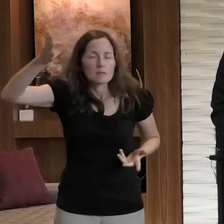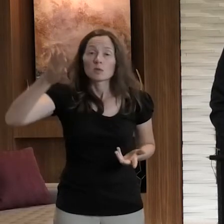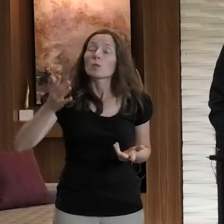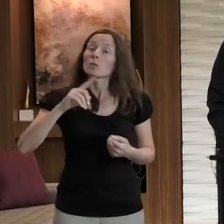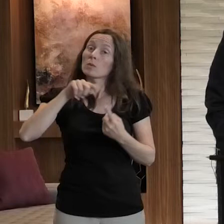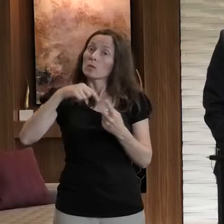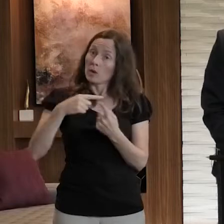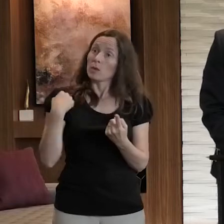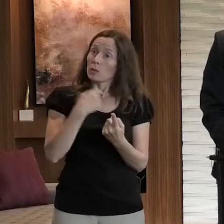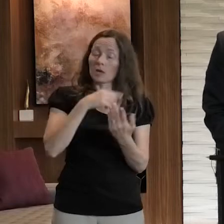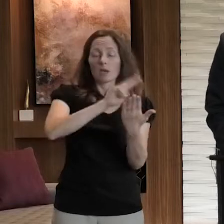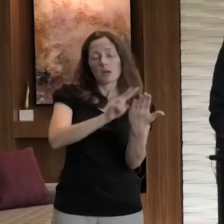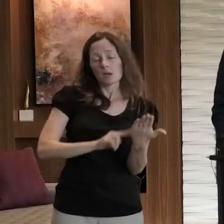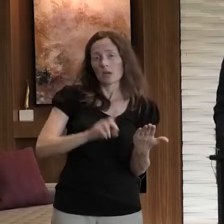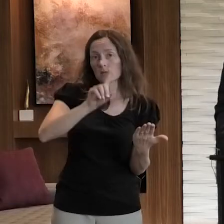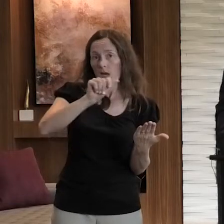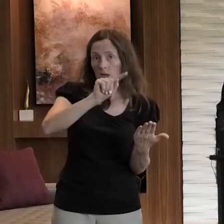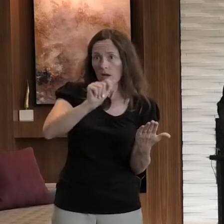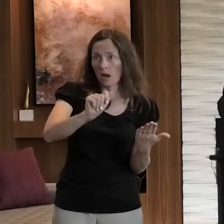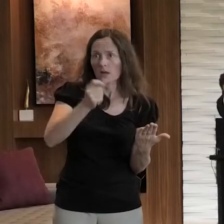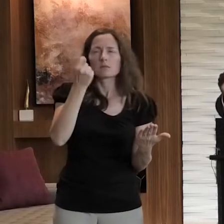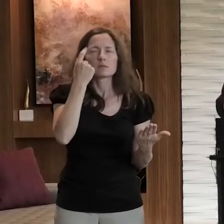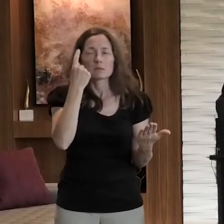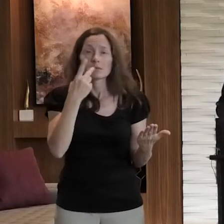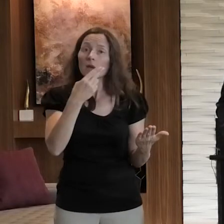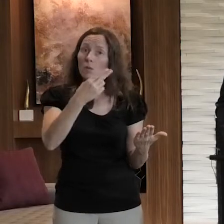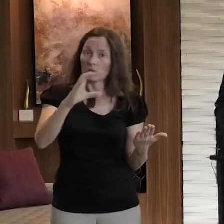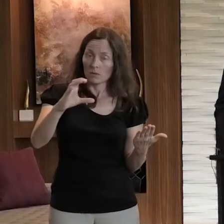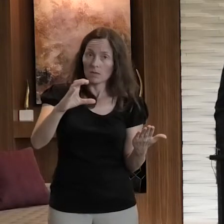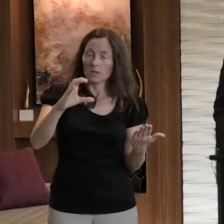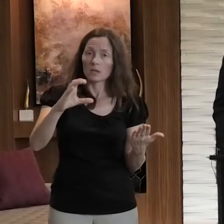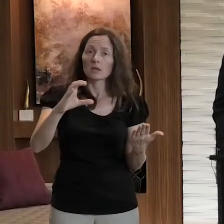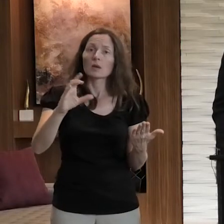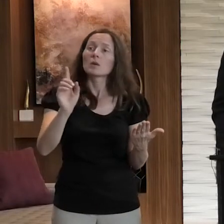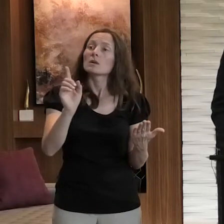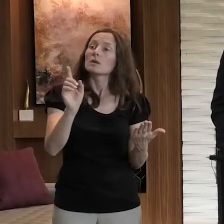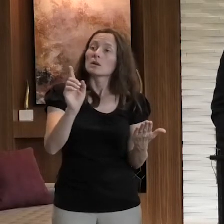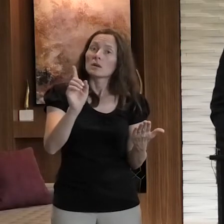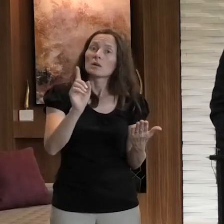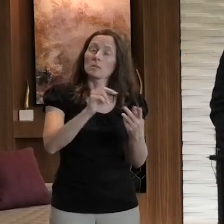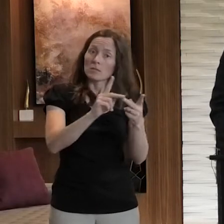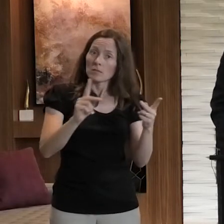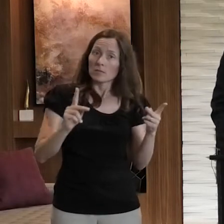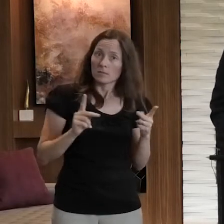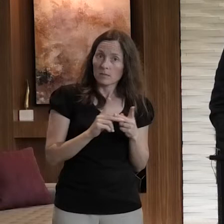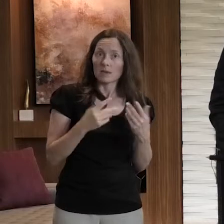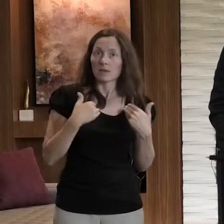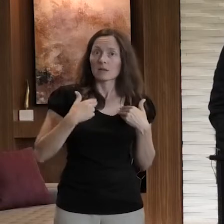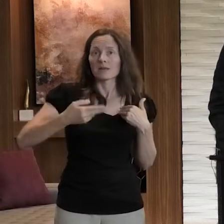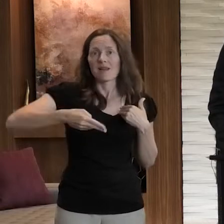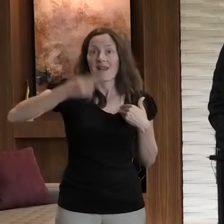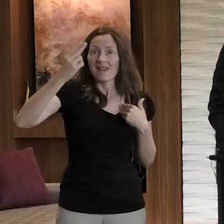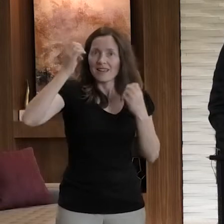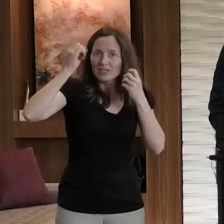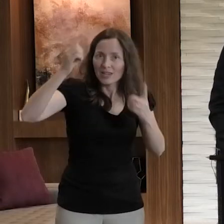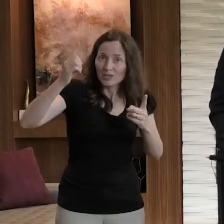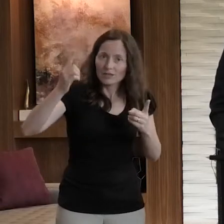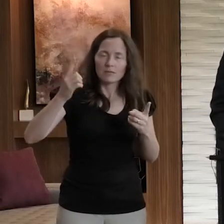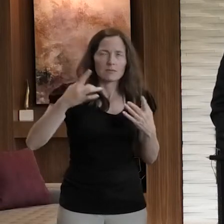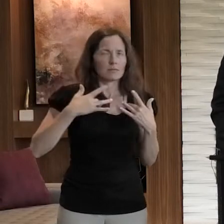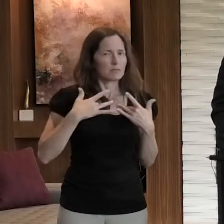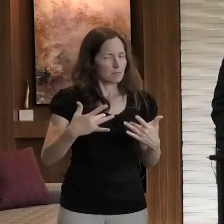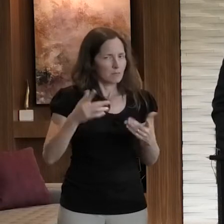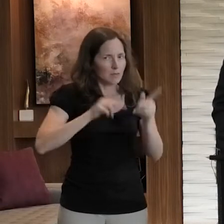Howard County, one of the places where we have the highest education levels, we are often data informed, we have